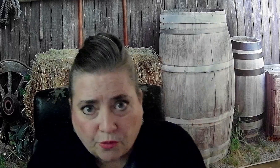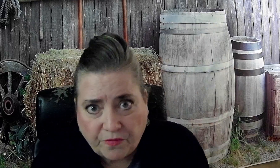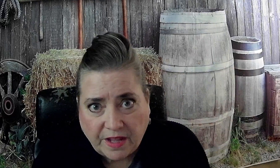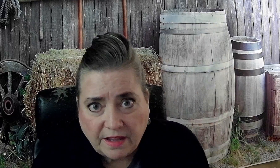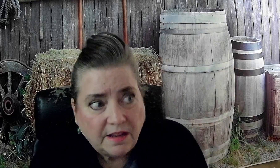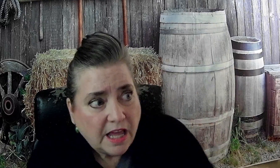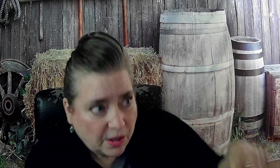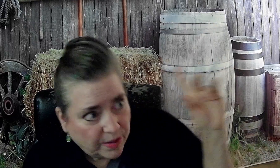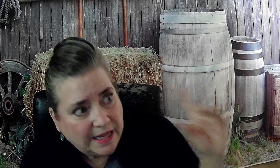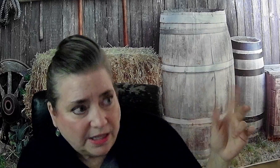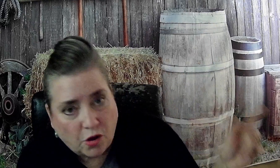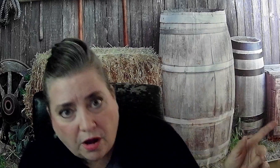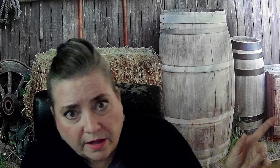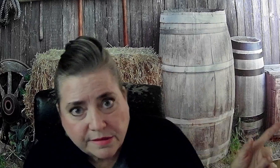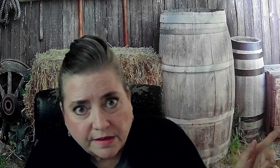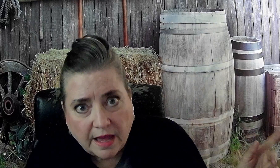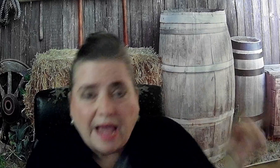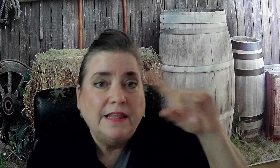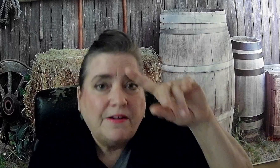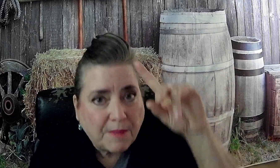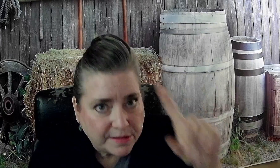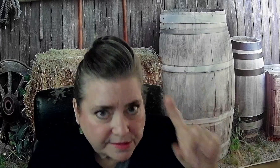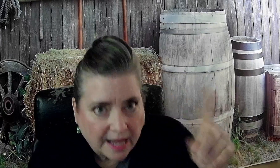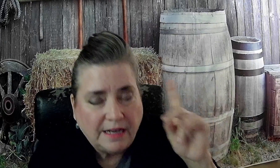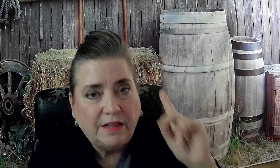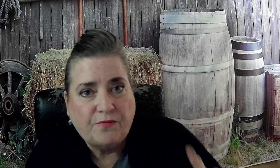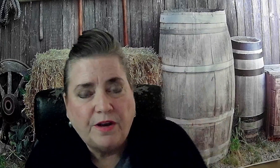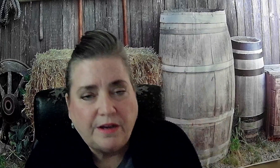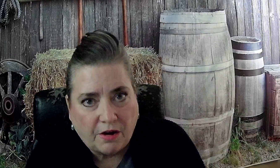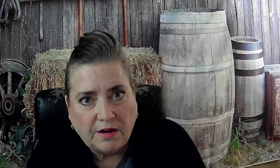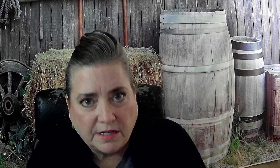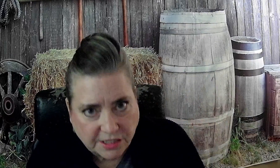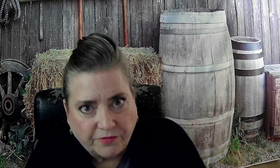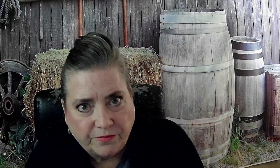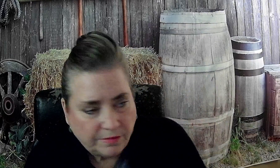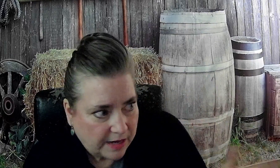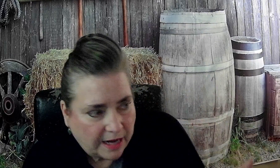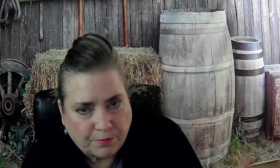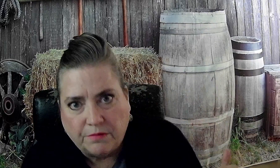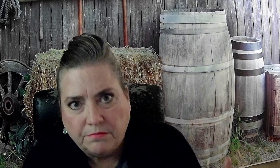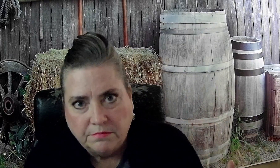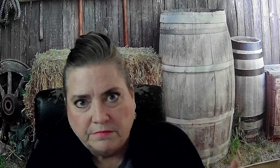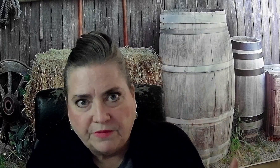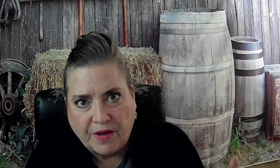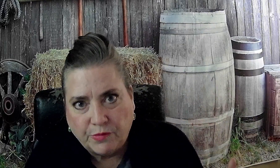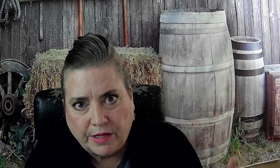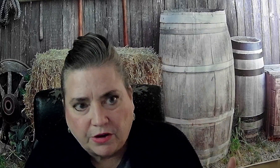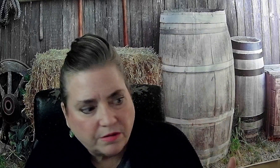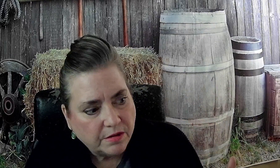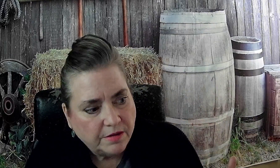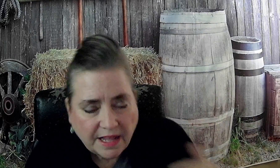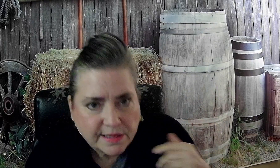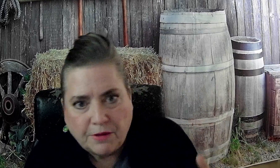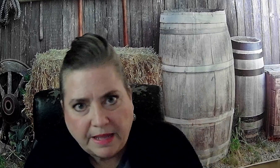fan, and when he lost, I left my sign in the front yard until April the following year. That's how mad I